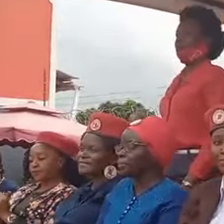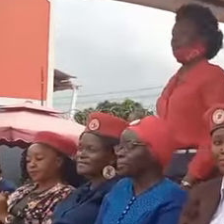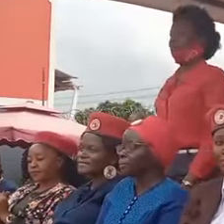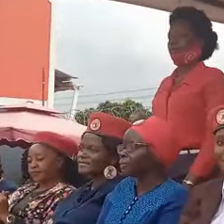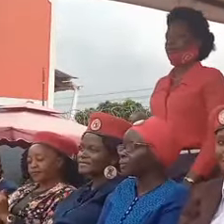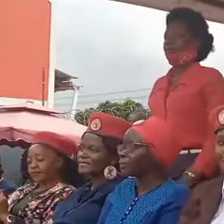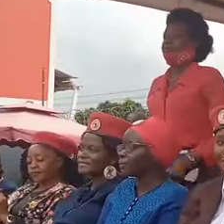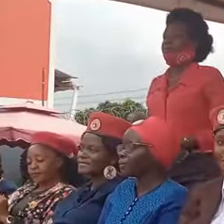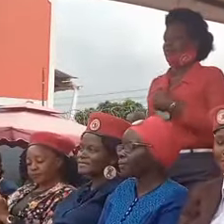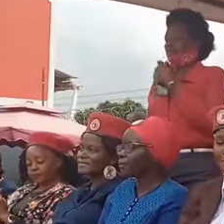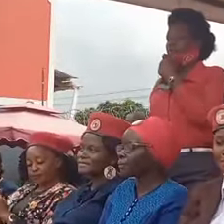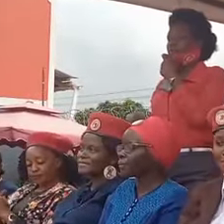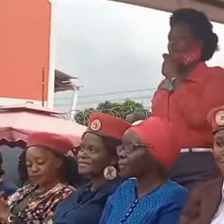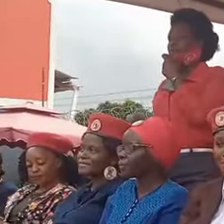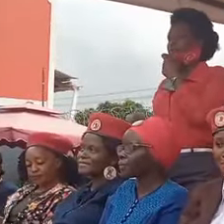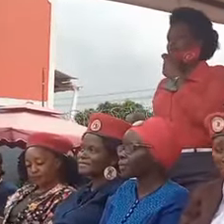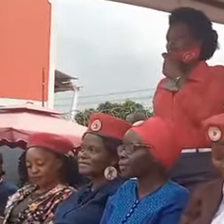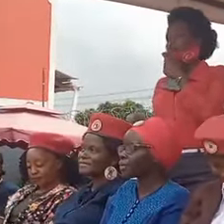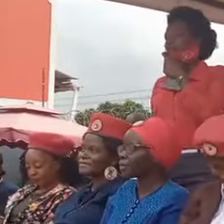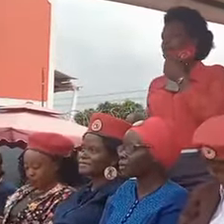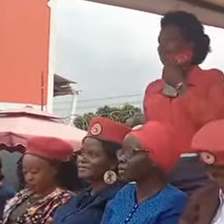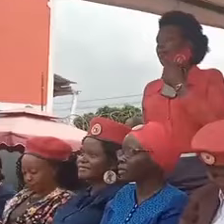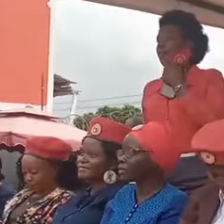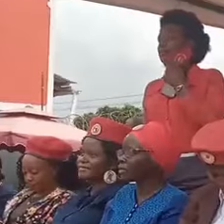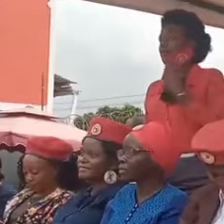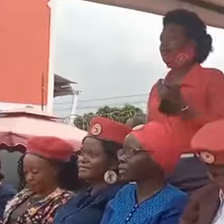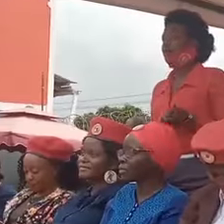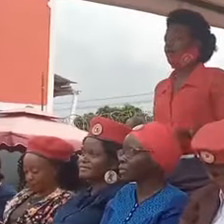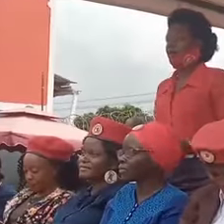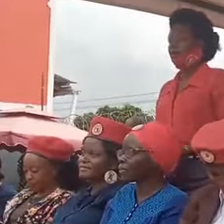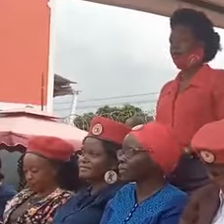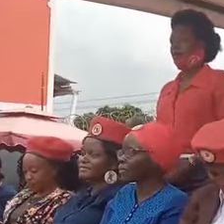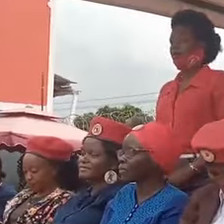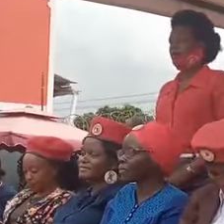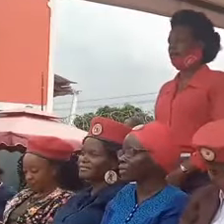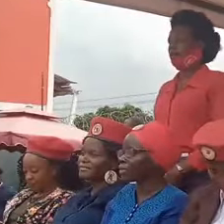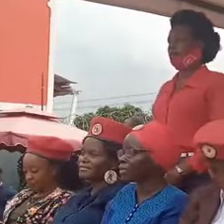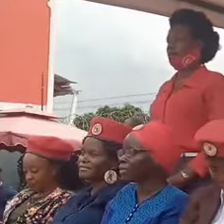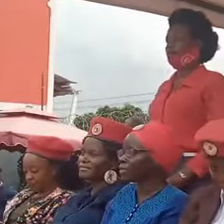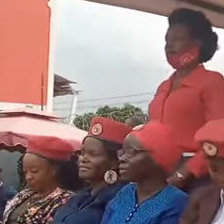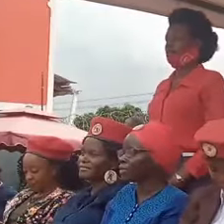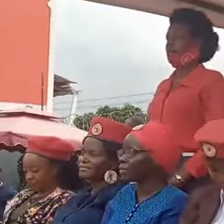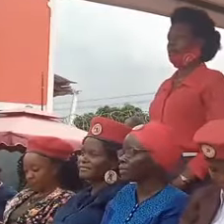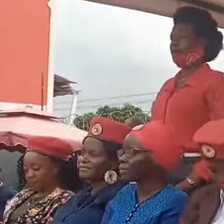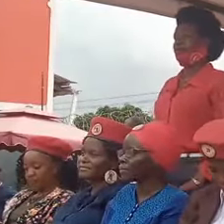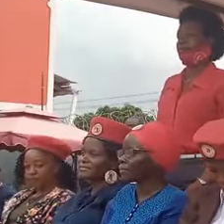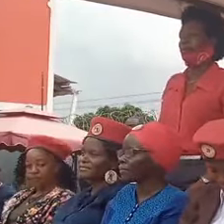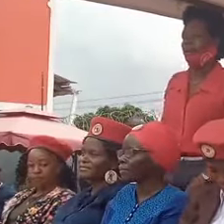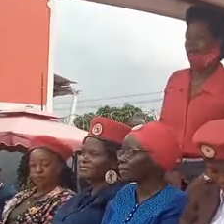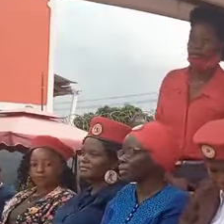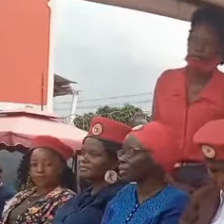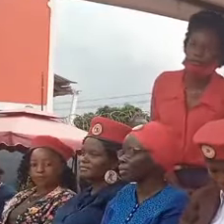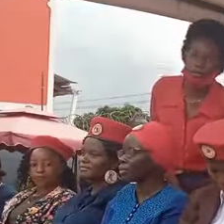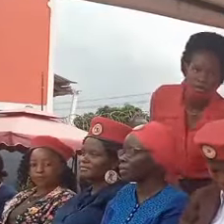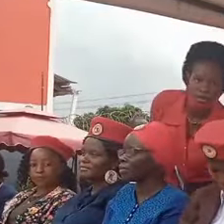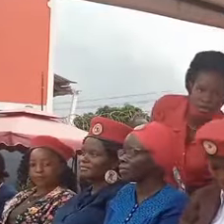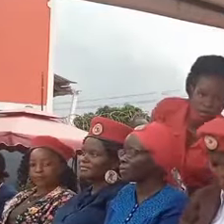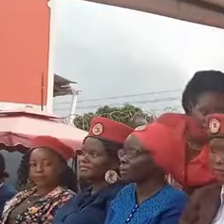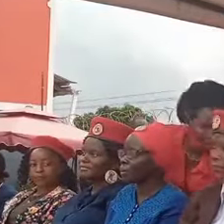Narukenge Doris from Wamso Town Council, aspiring candidate, women councillor of